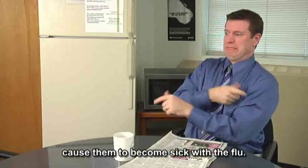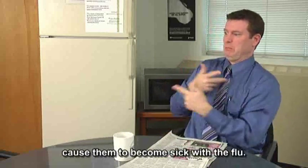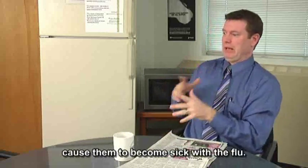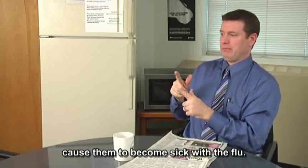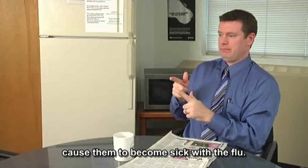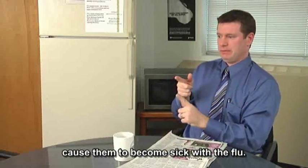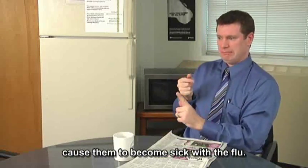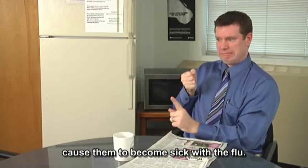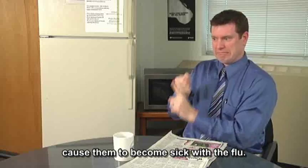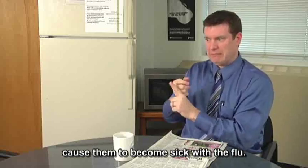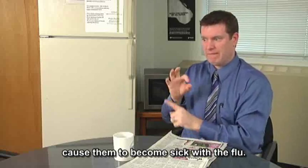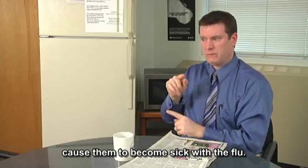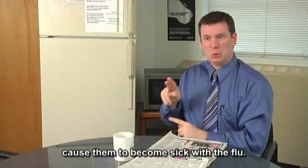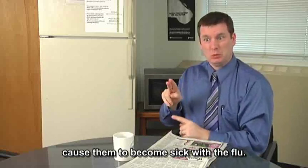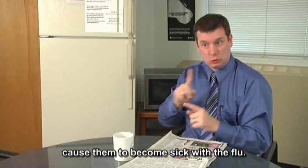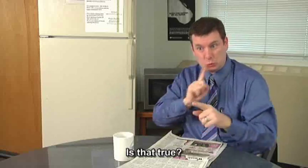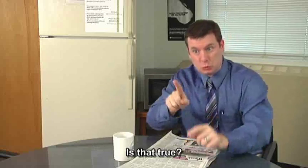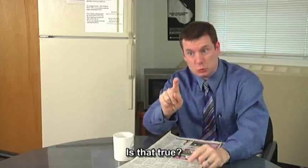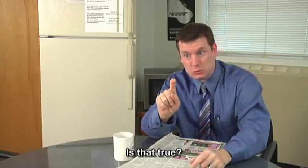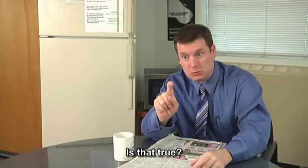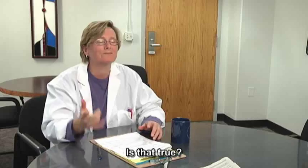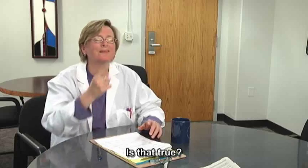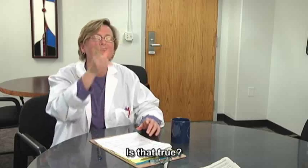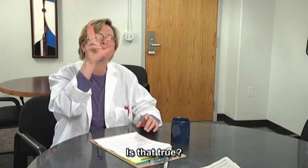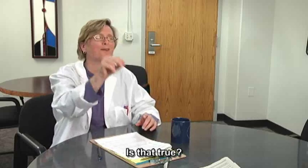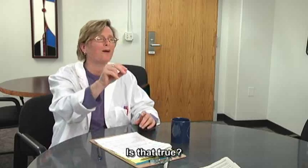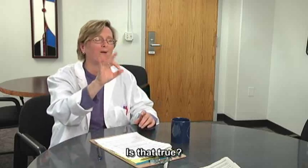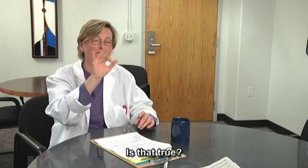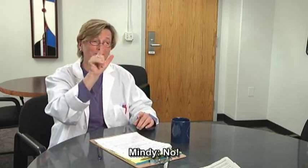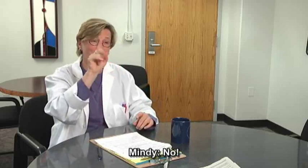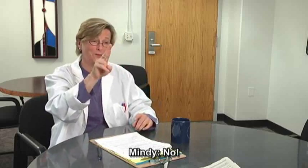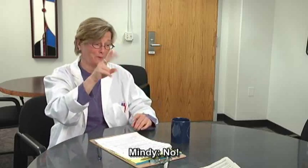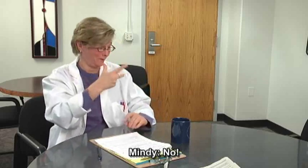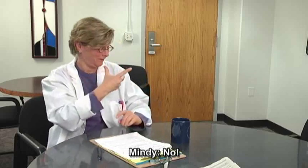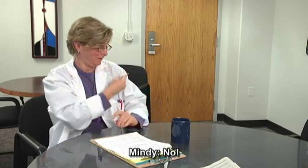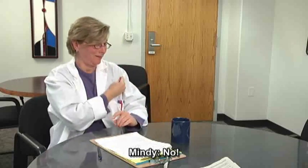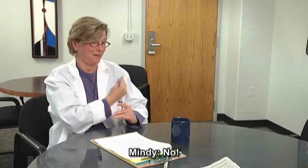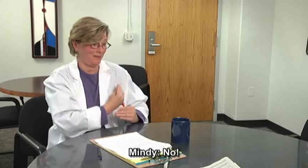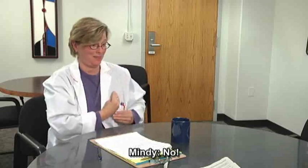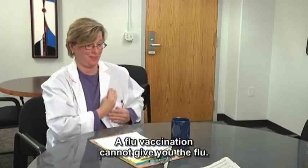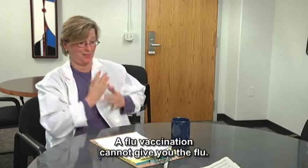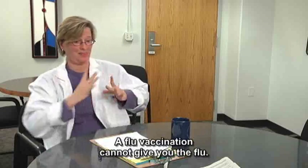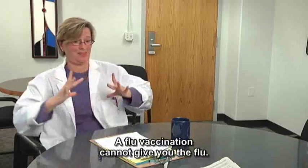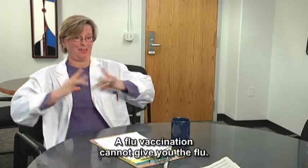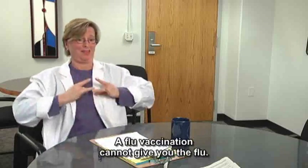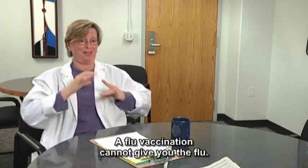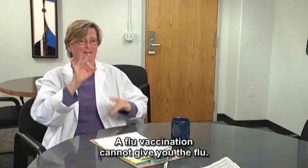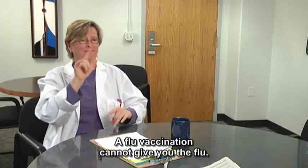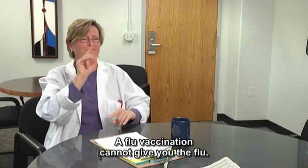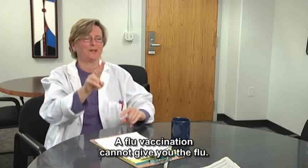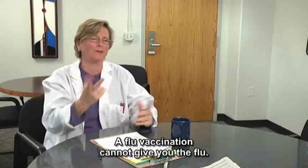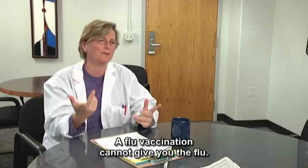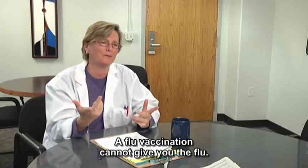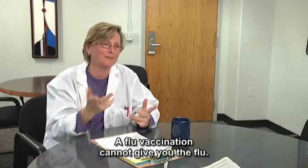become sick with the flu. Is that true? No. A flu vaccination cannot give you the flu.